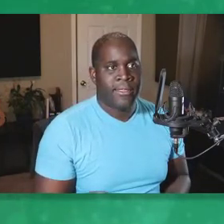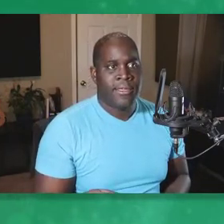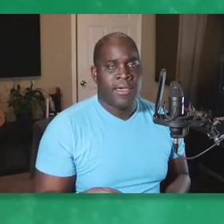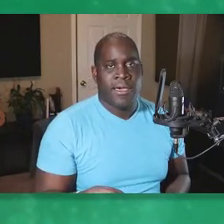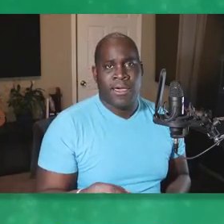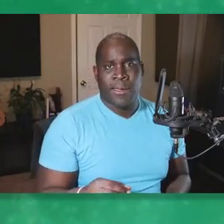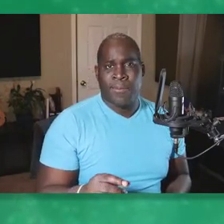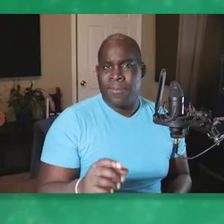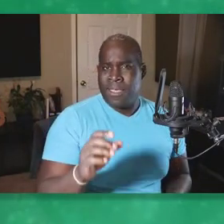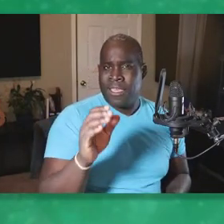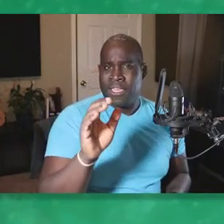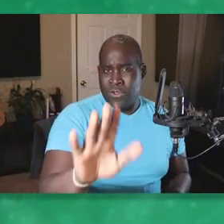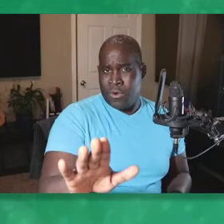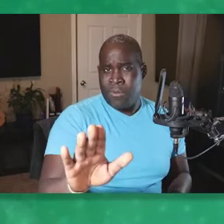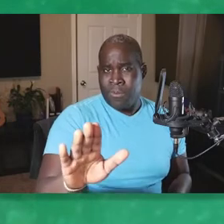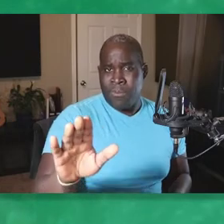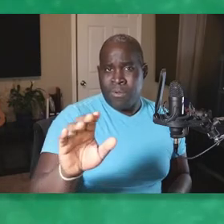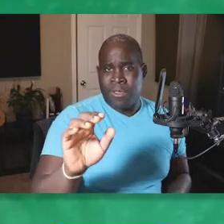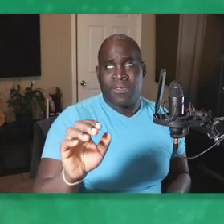and